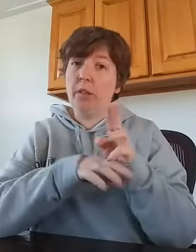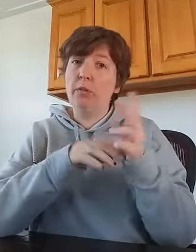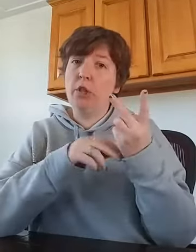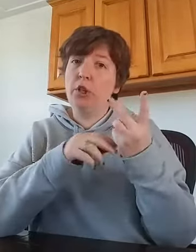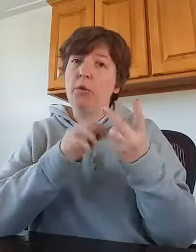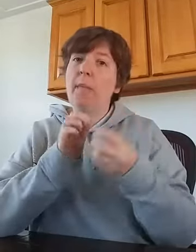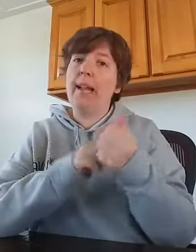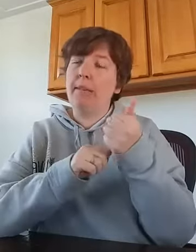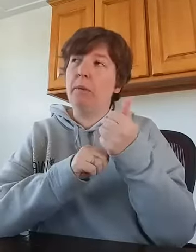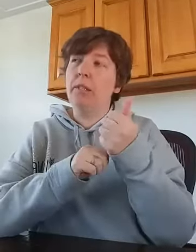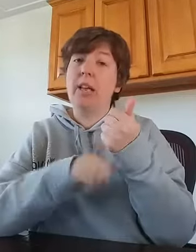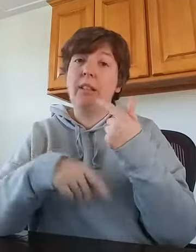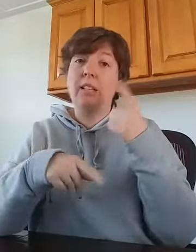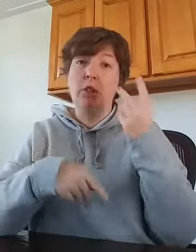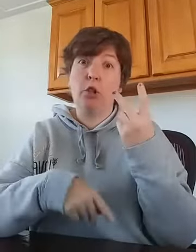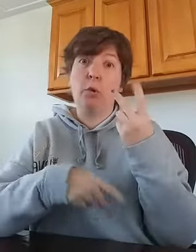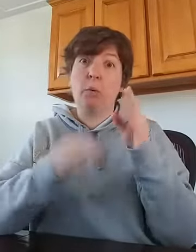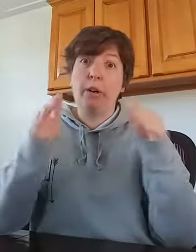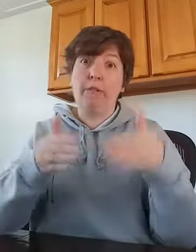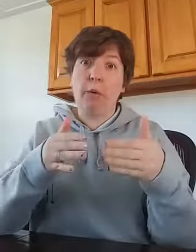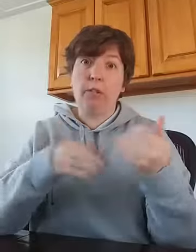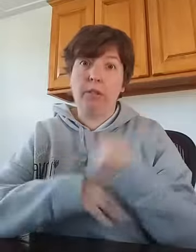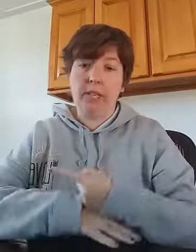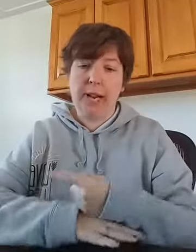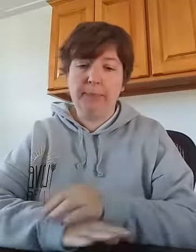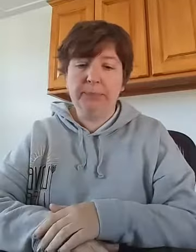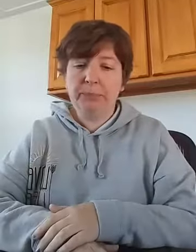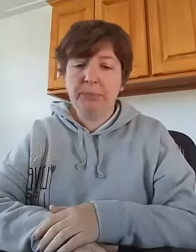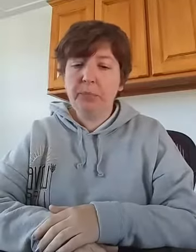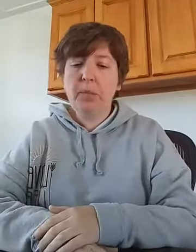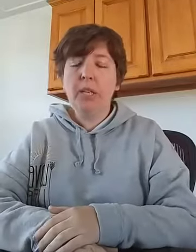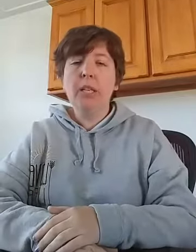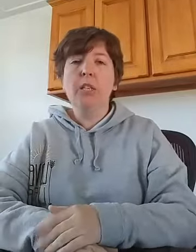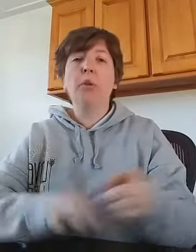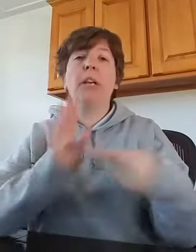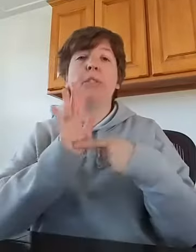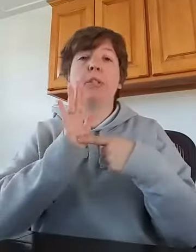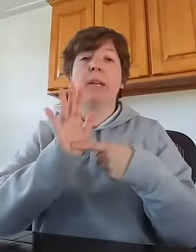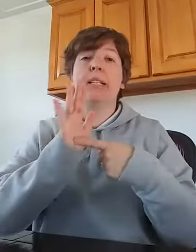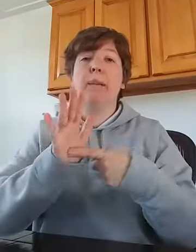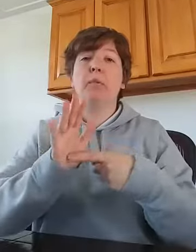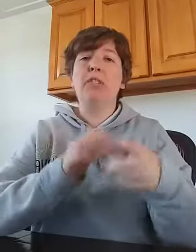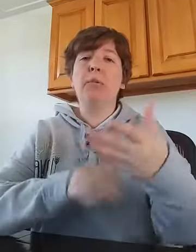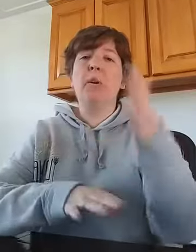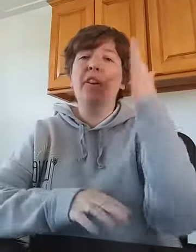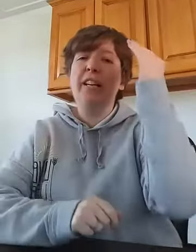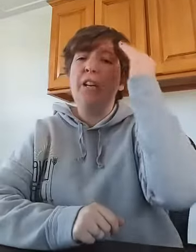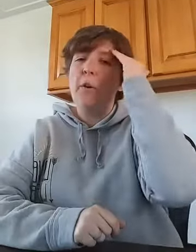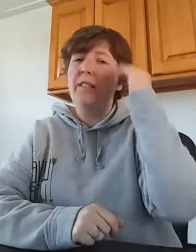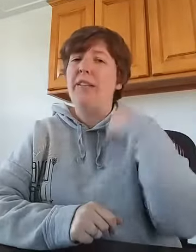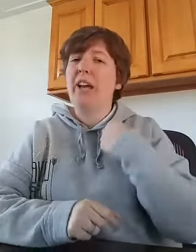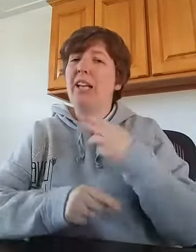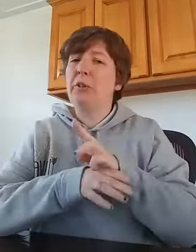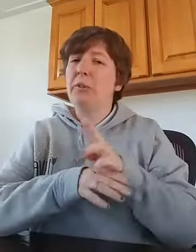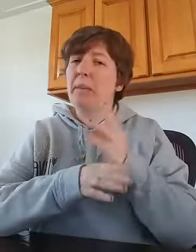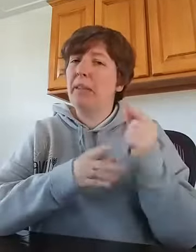are the two main ones, and that's the two that we're going to focus on today. So I'll give you some examples, and you already know this. I've kind of used some of these